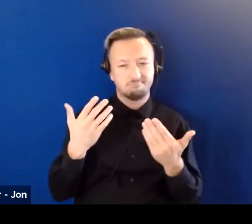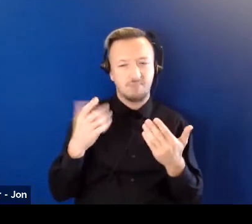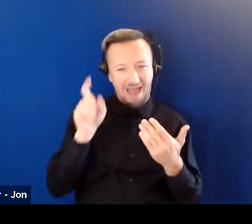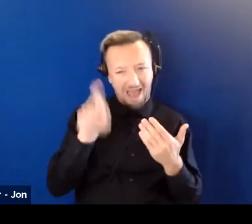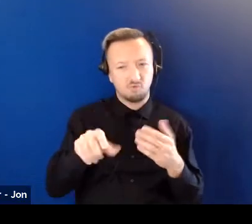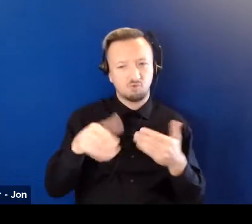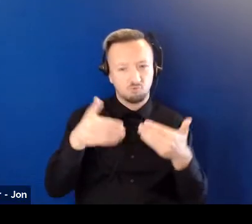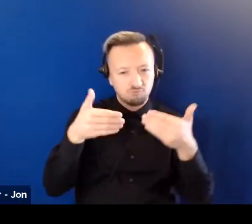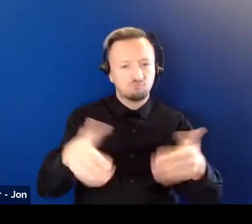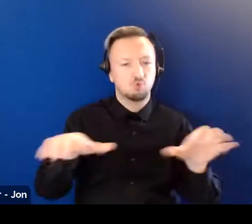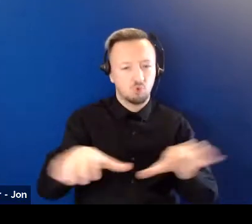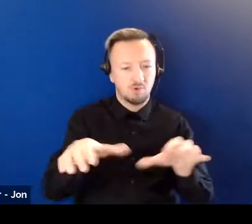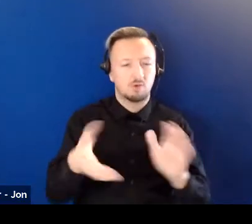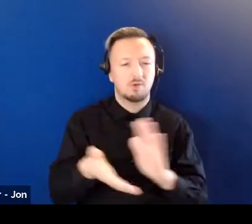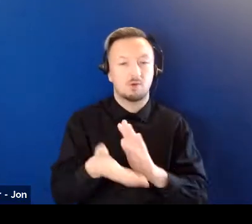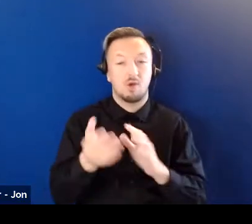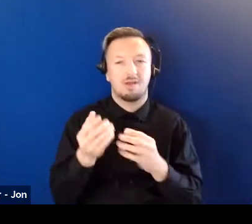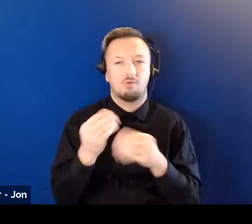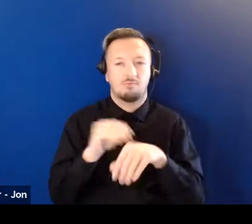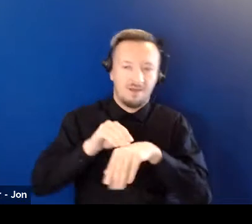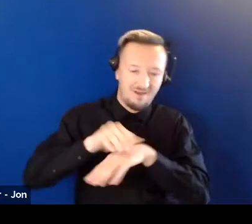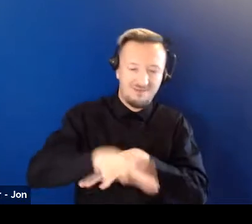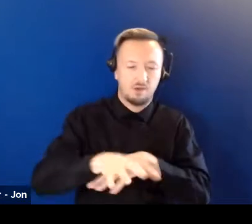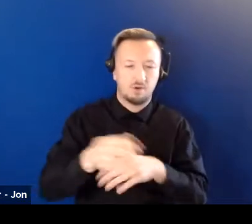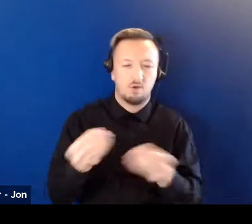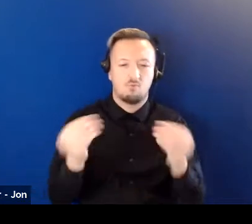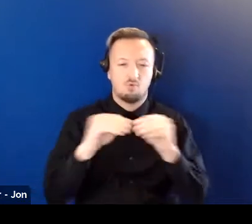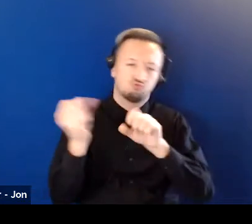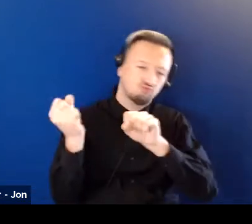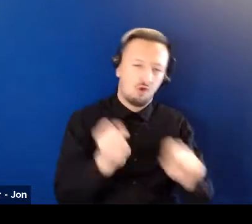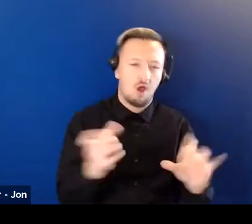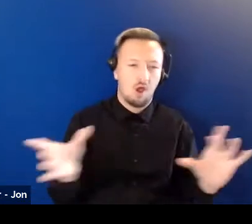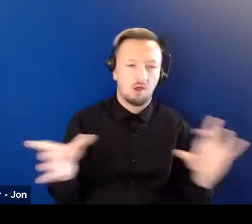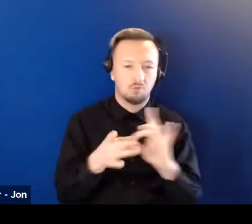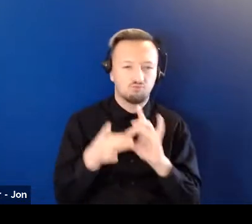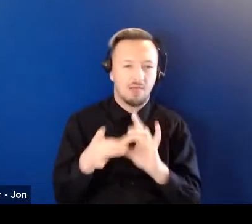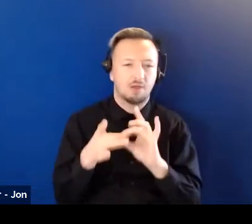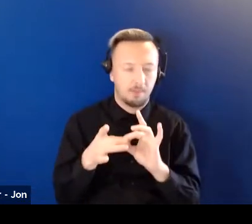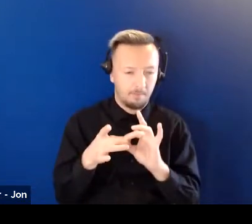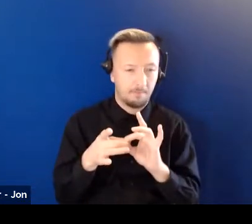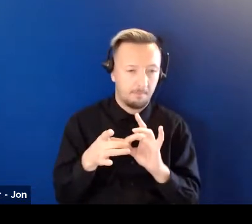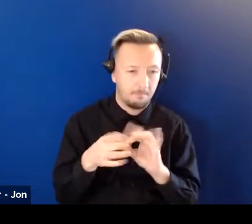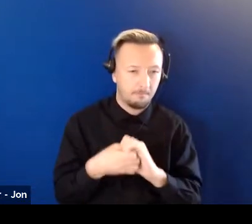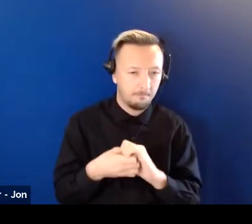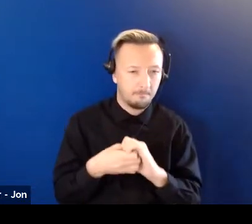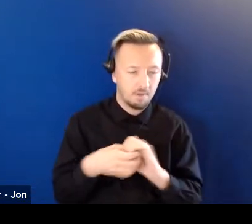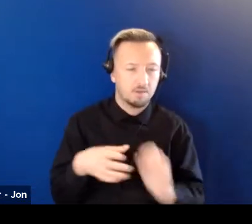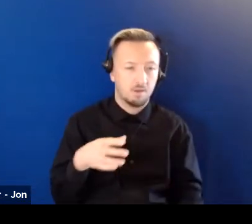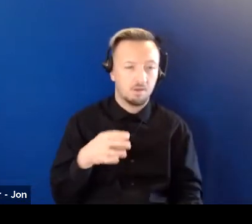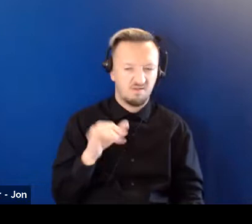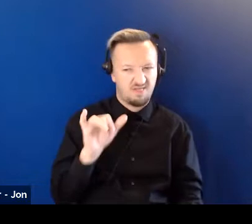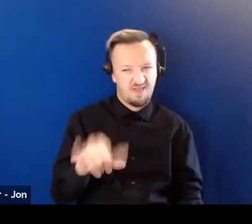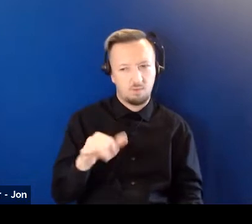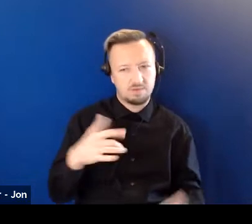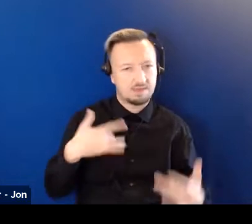relationship through the grant, because that was part of the reason for the grant. And so that was part of my excitement,